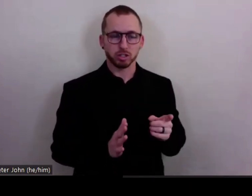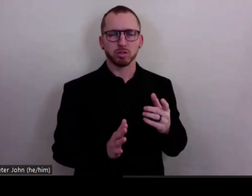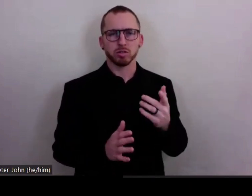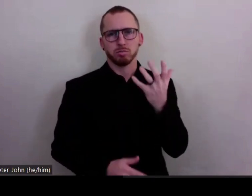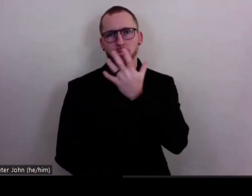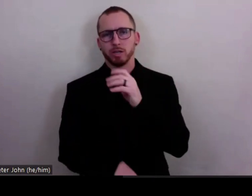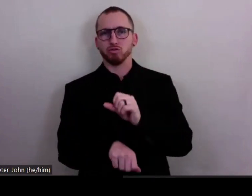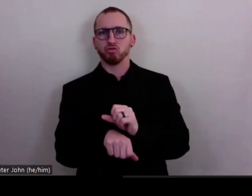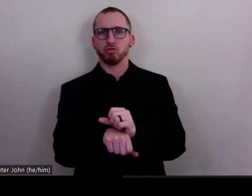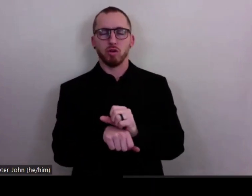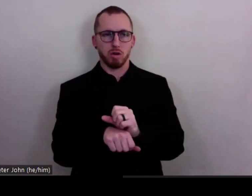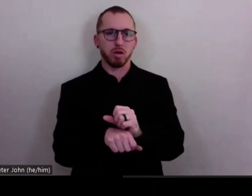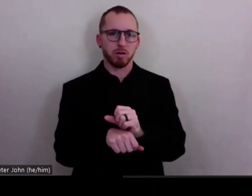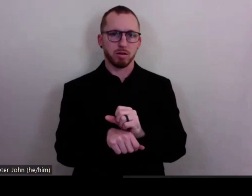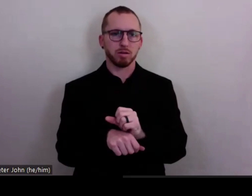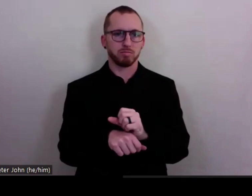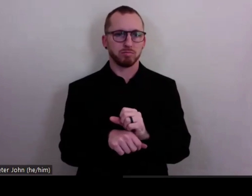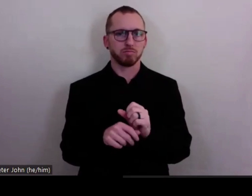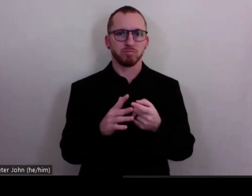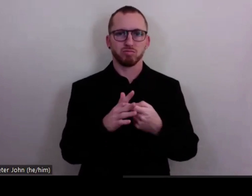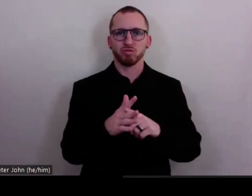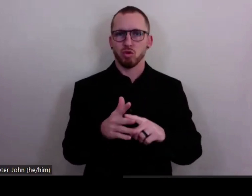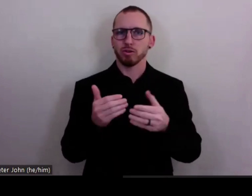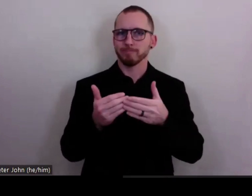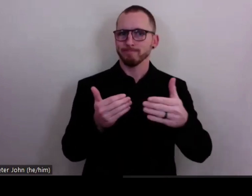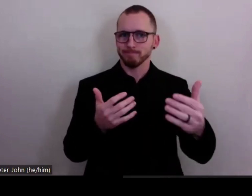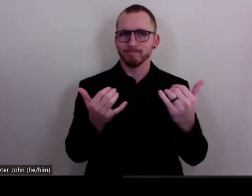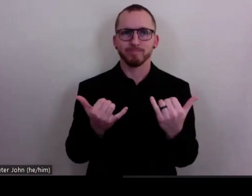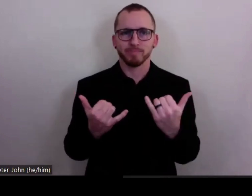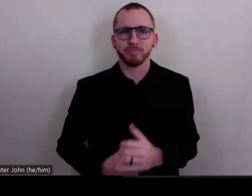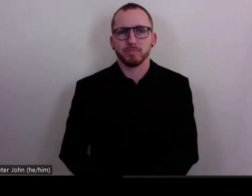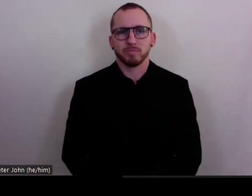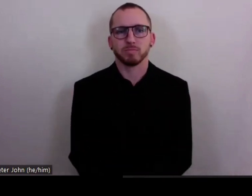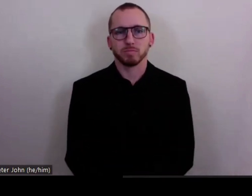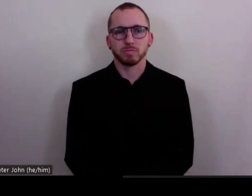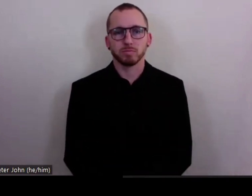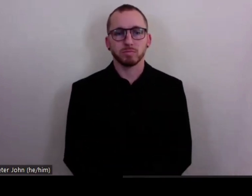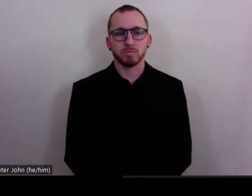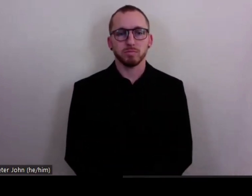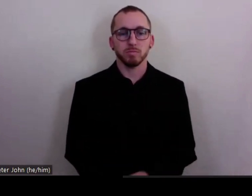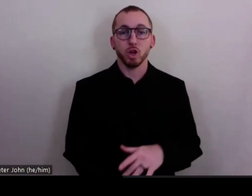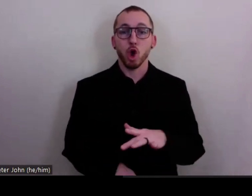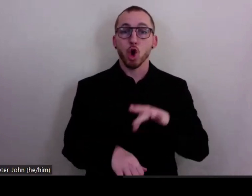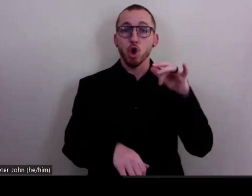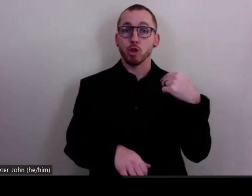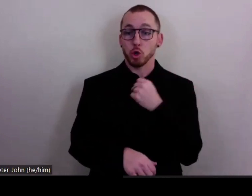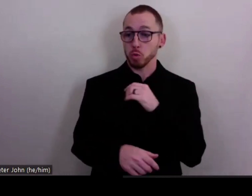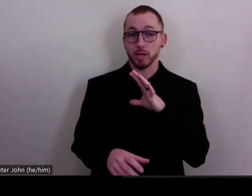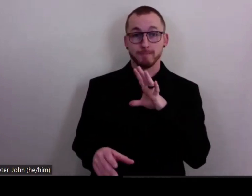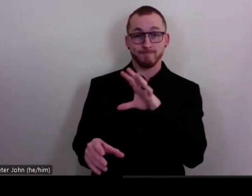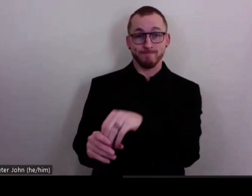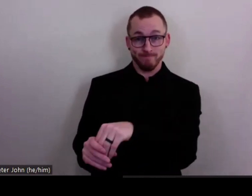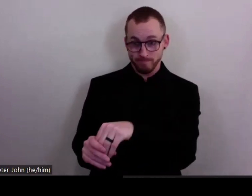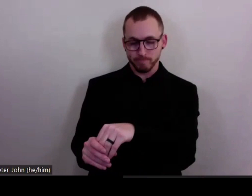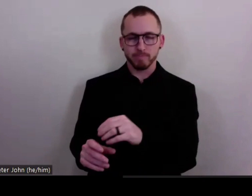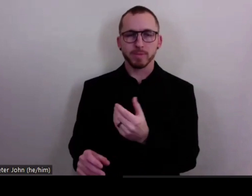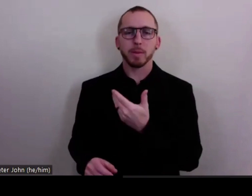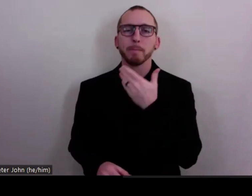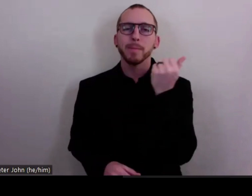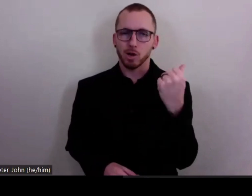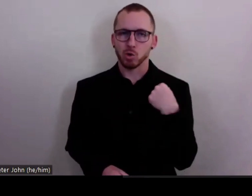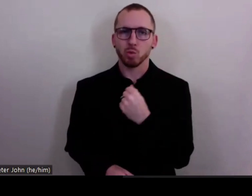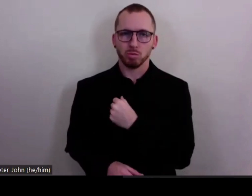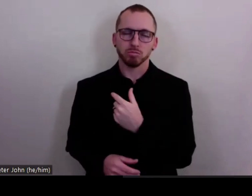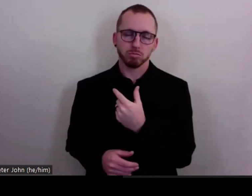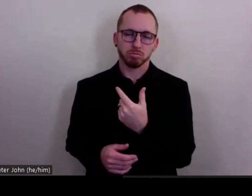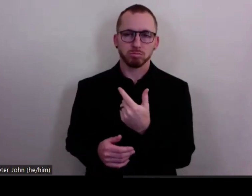I will just do a plug that the earlier the intervention, the better we are with our kids. And so if we can really get